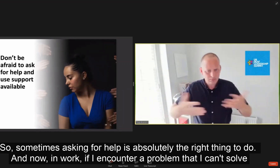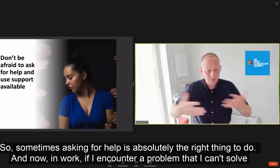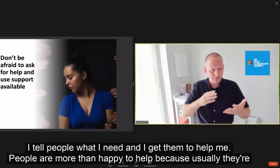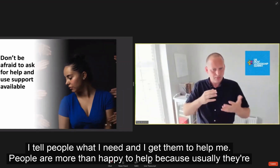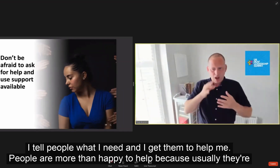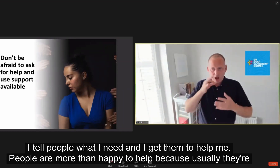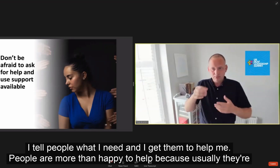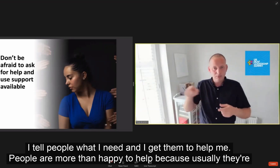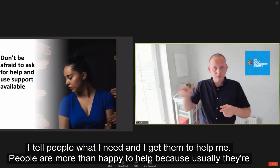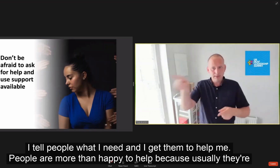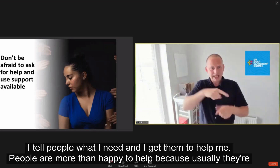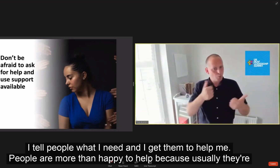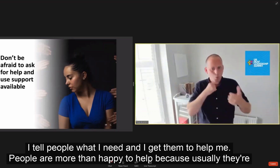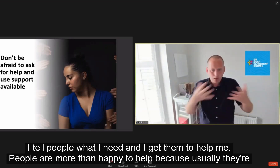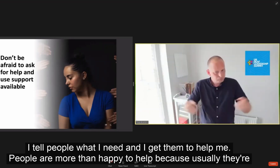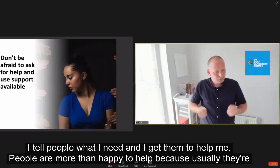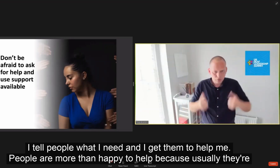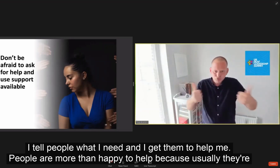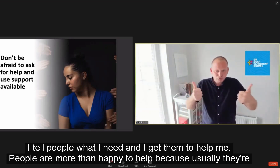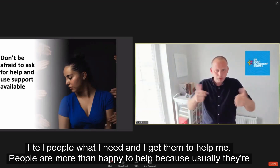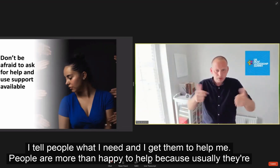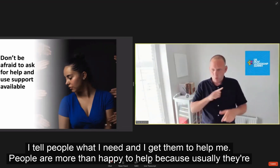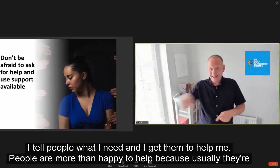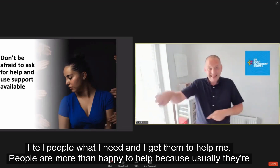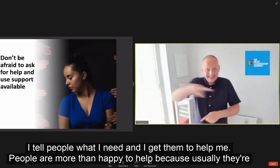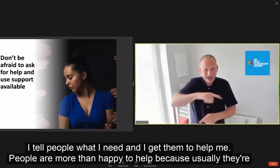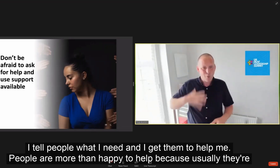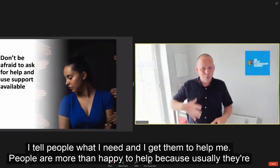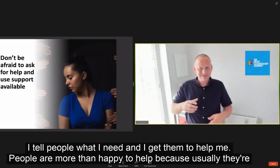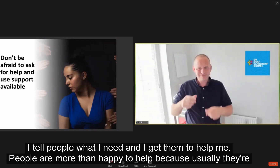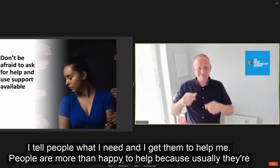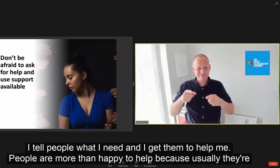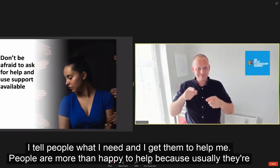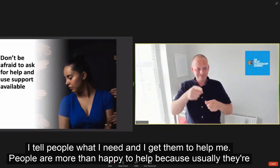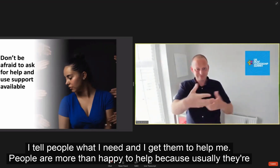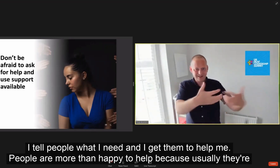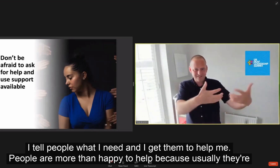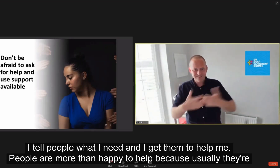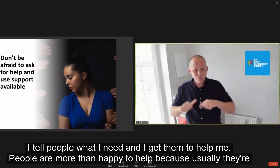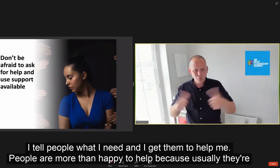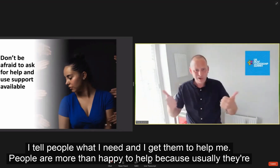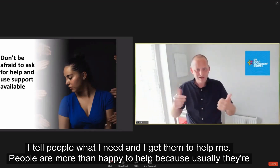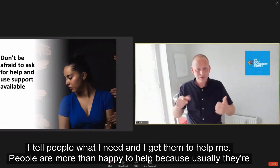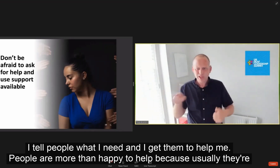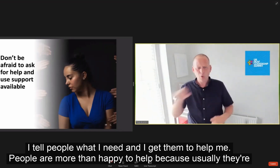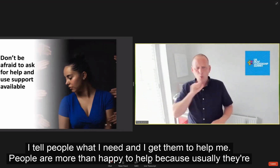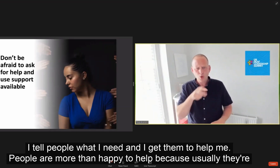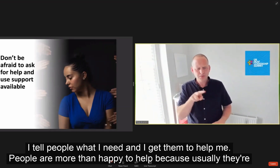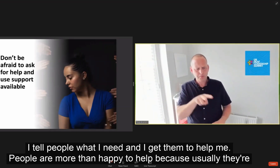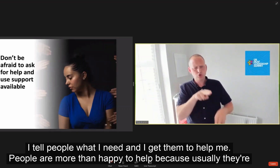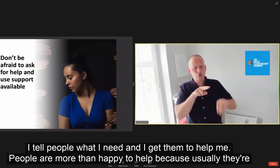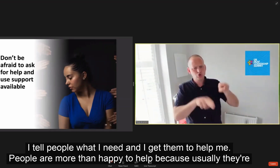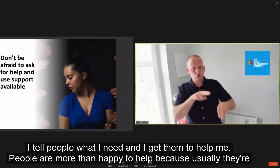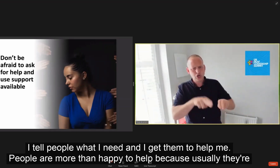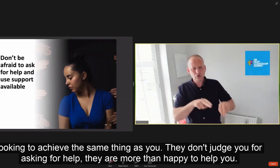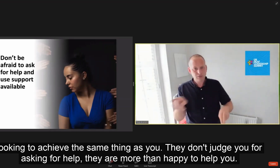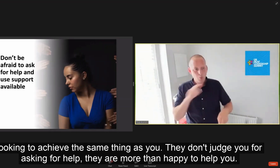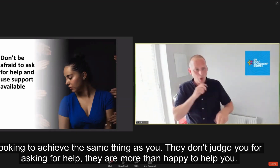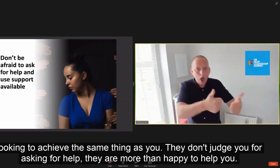people what I need and I get them to help me. And people are more than happy to help, because usually they're looking to achieve the same thing